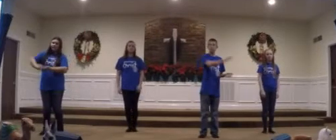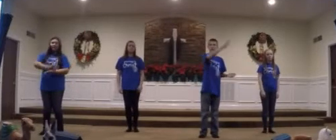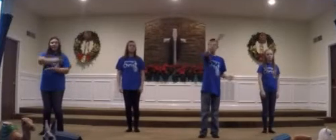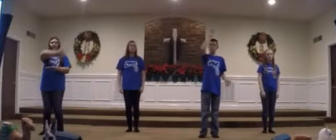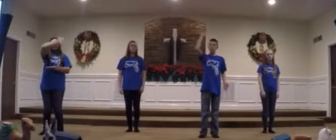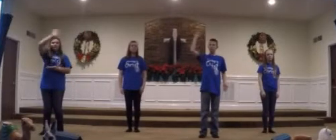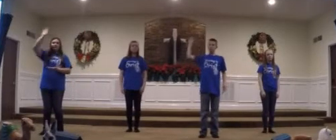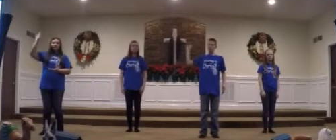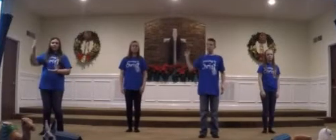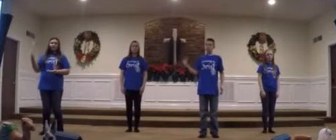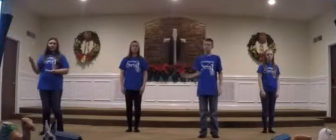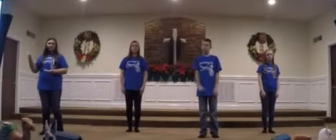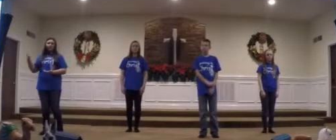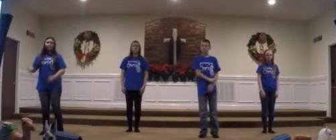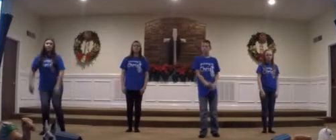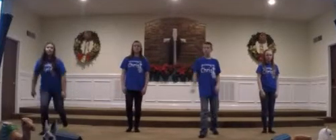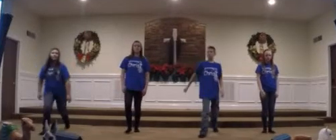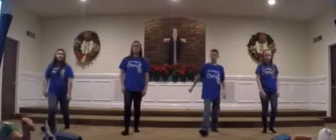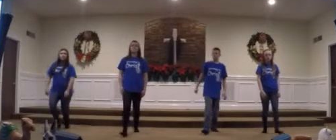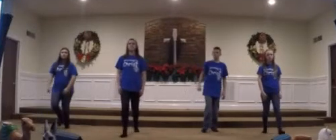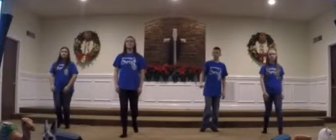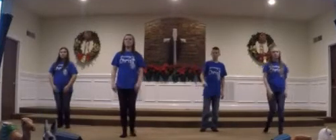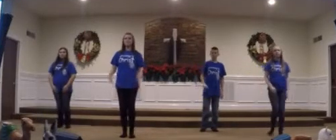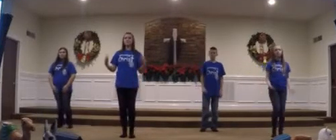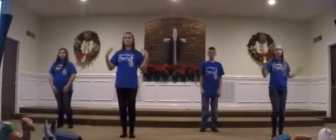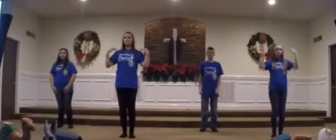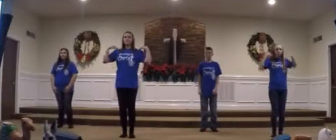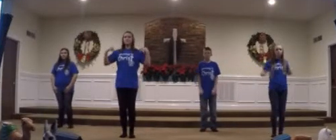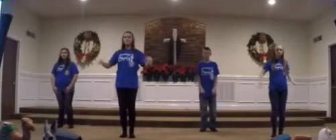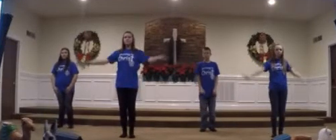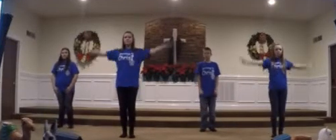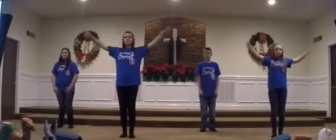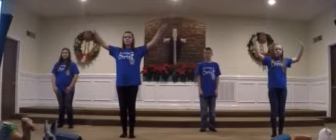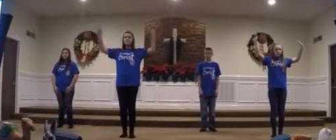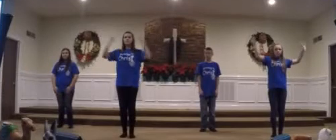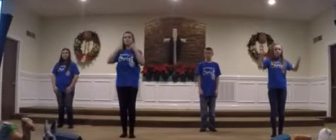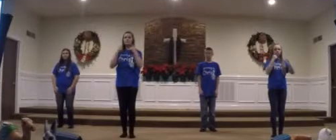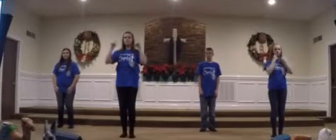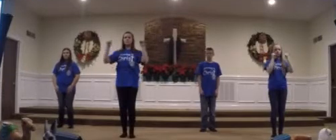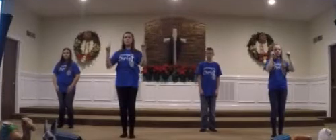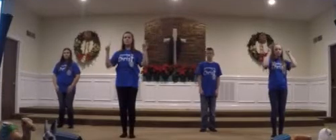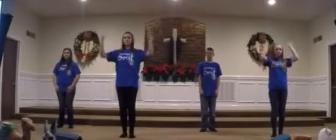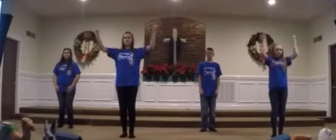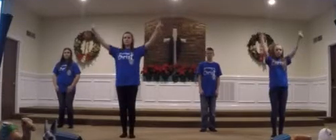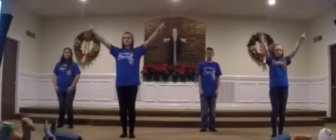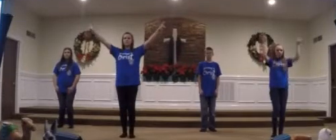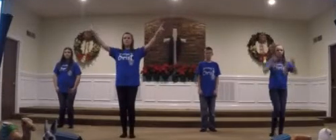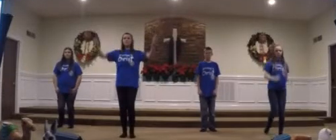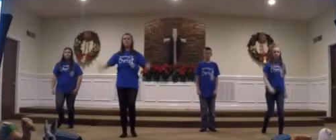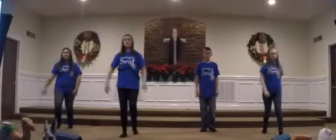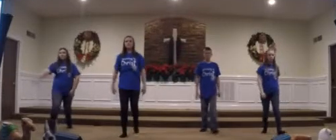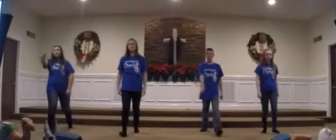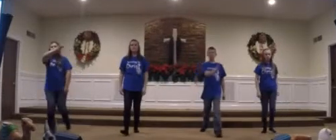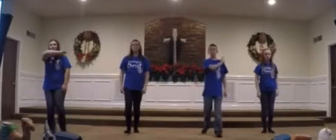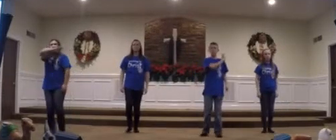of the skies With evangelicals proclaim Christ